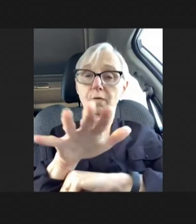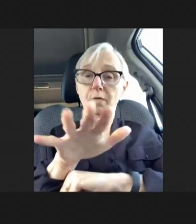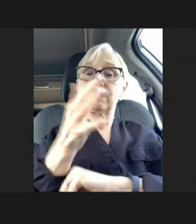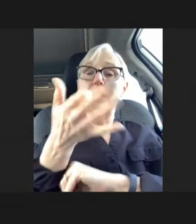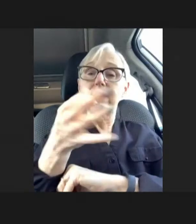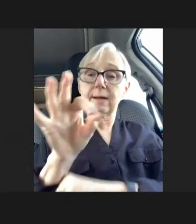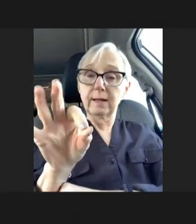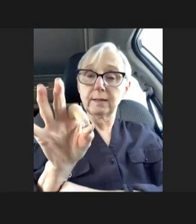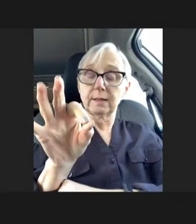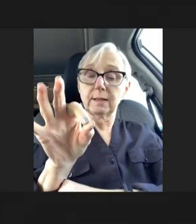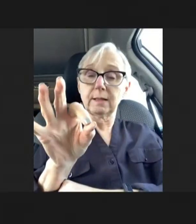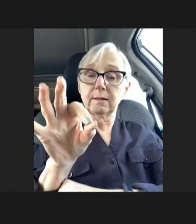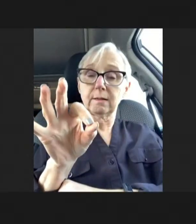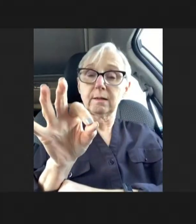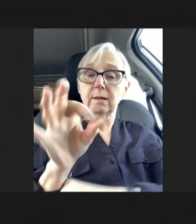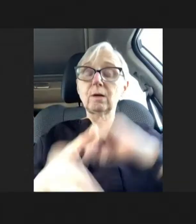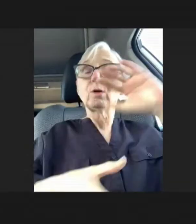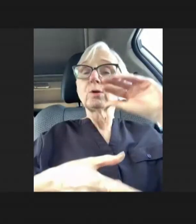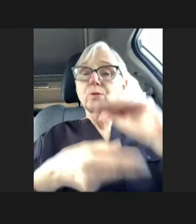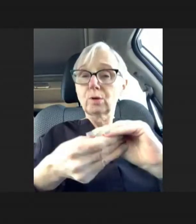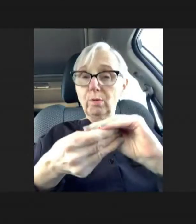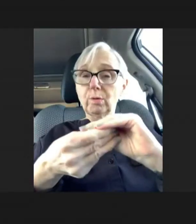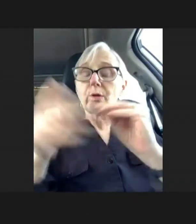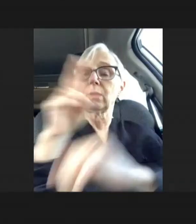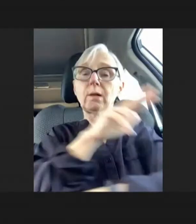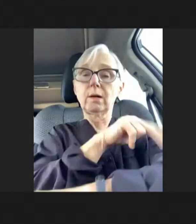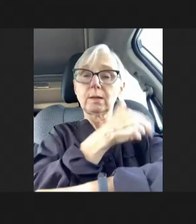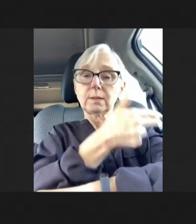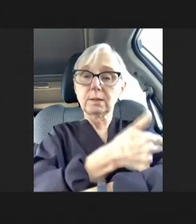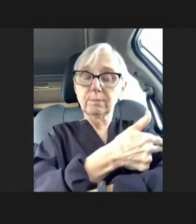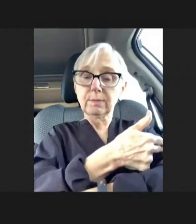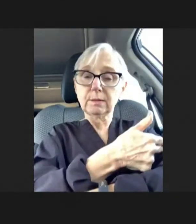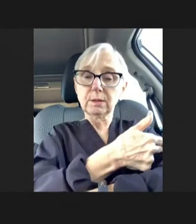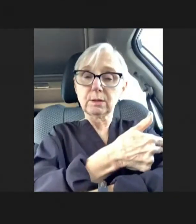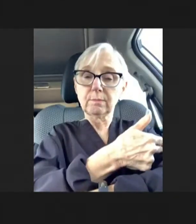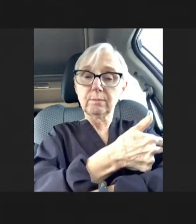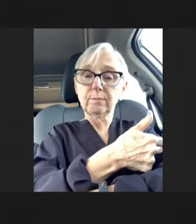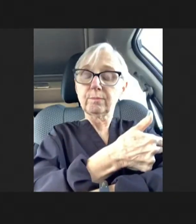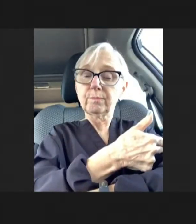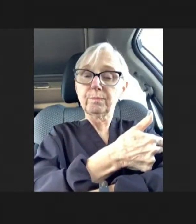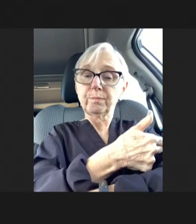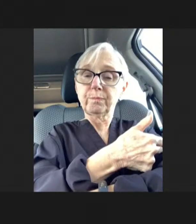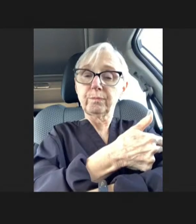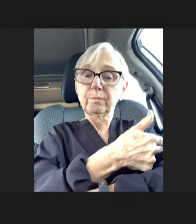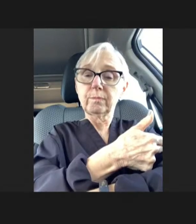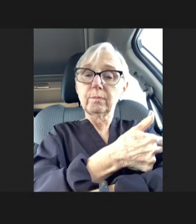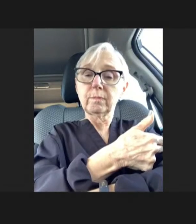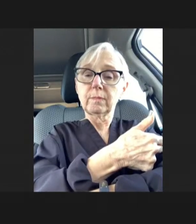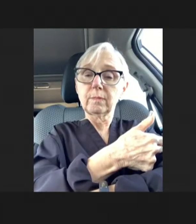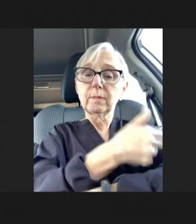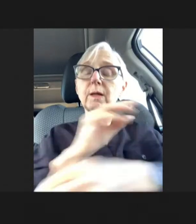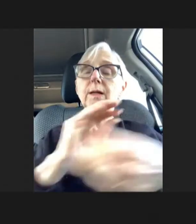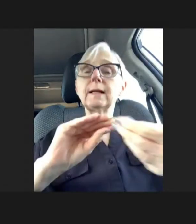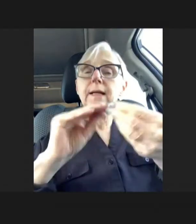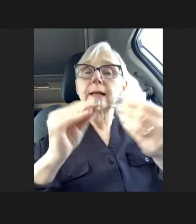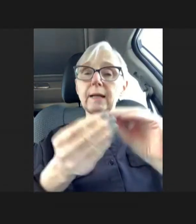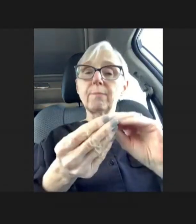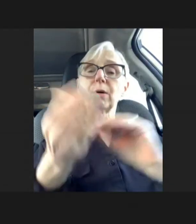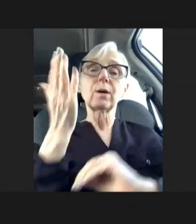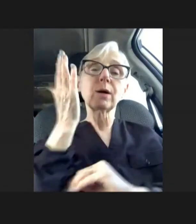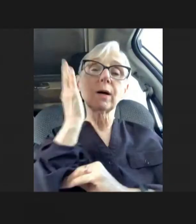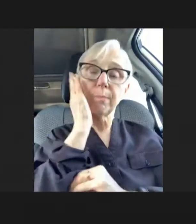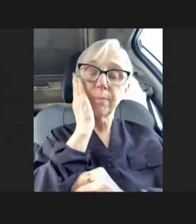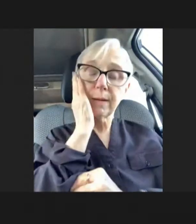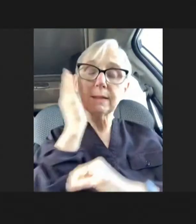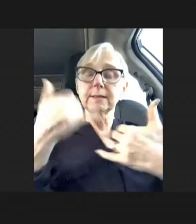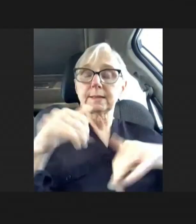but also looking at total hospitalization numbers, or the inverse of that, which Director Bookman was describing, which is the number of beds that are still available in the state